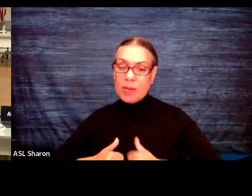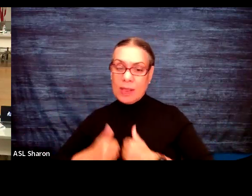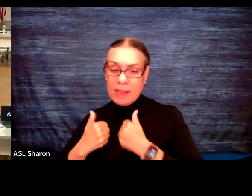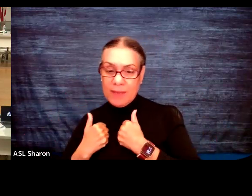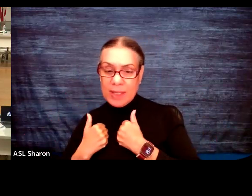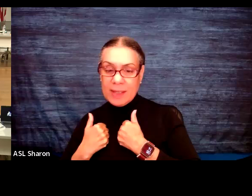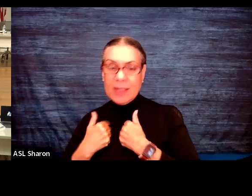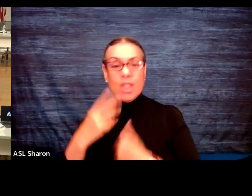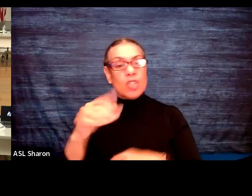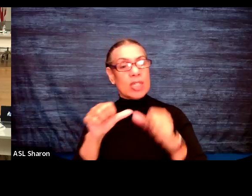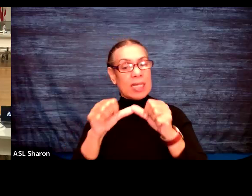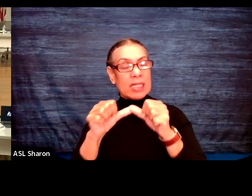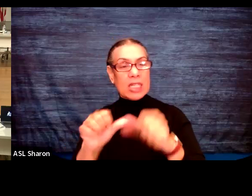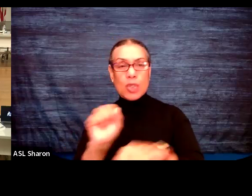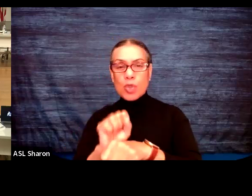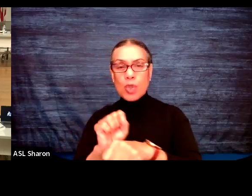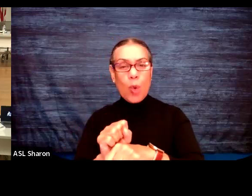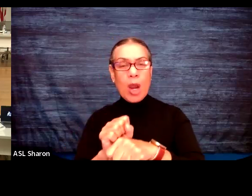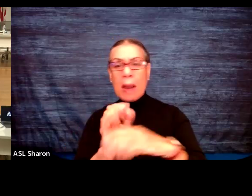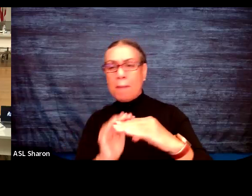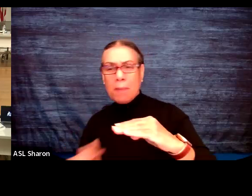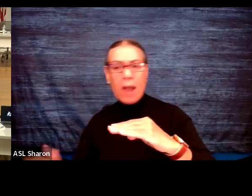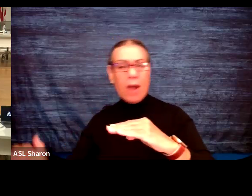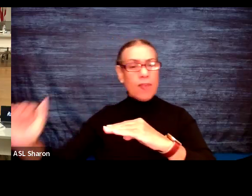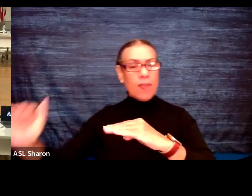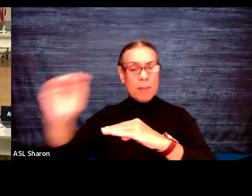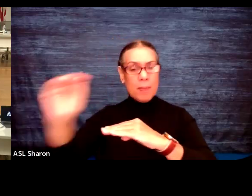who continually go above and beyond.